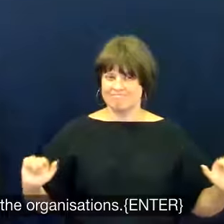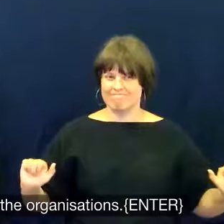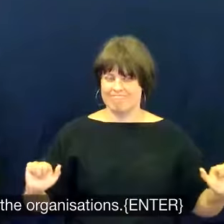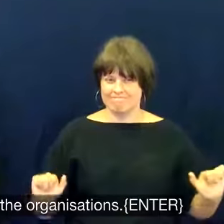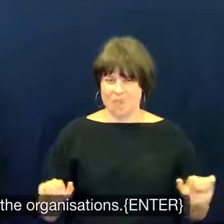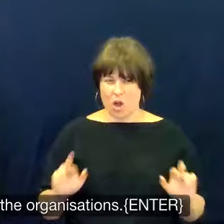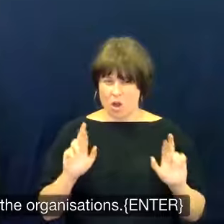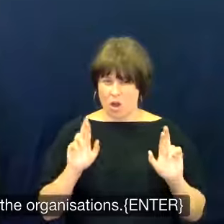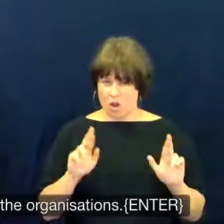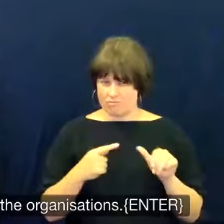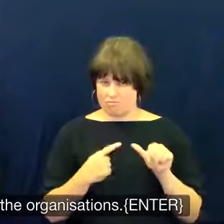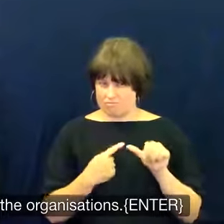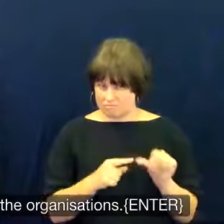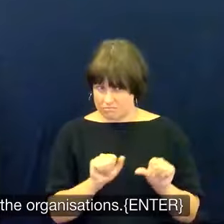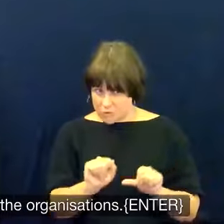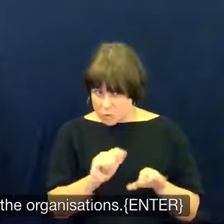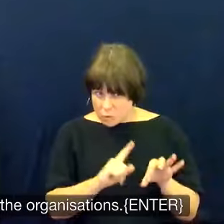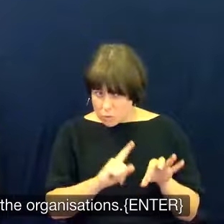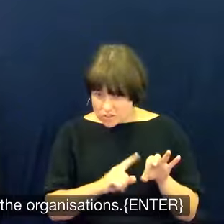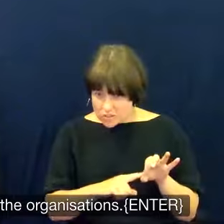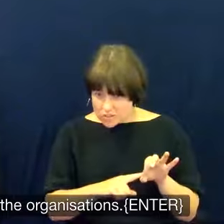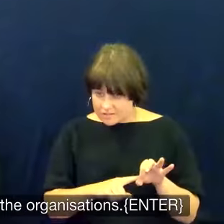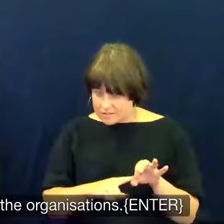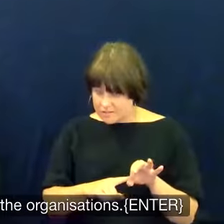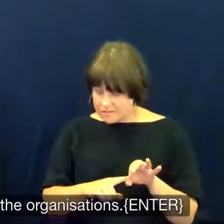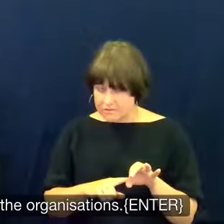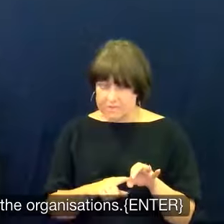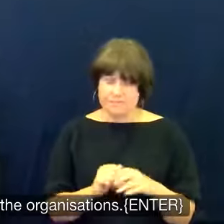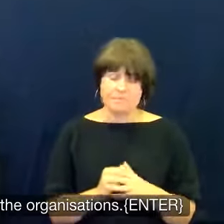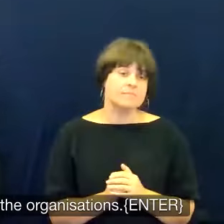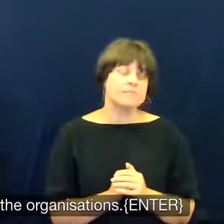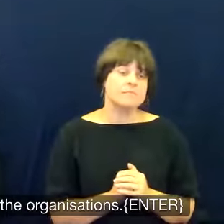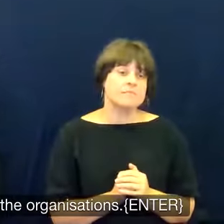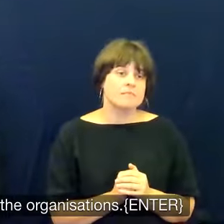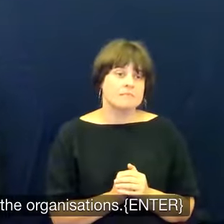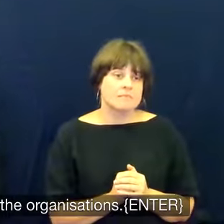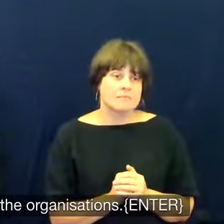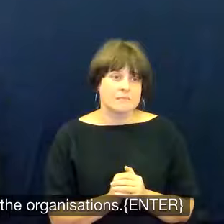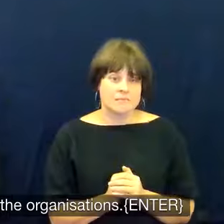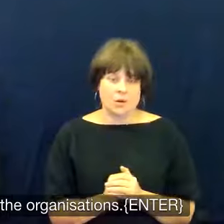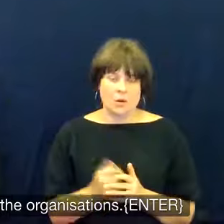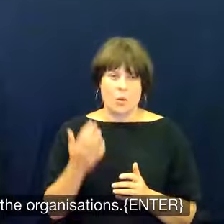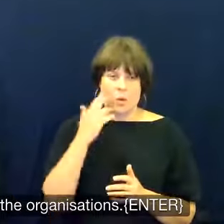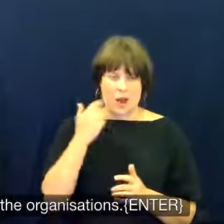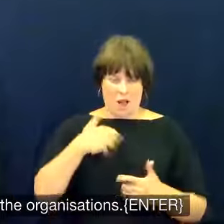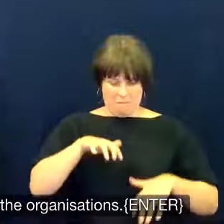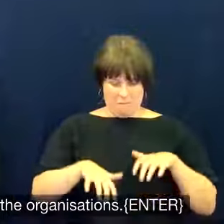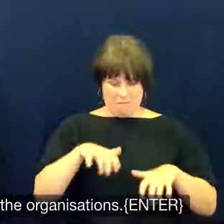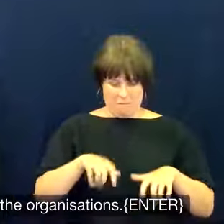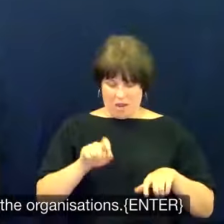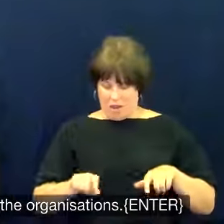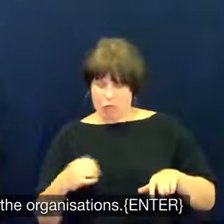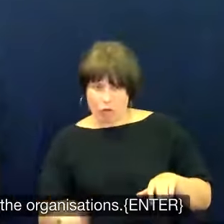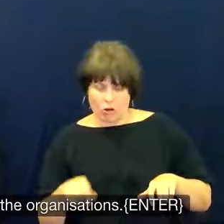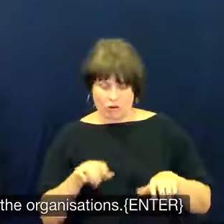I hope that answers your question. And I also hit lots of wrong keys when I'm typing. It's